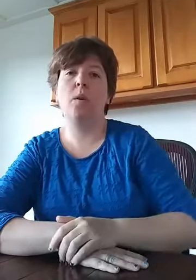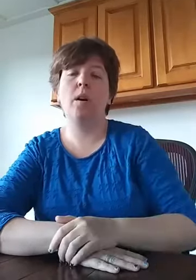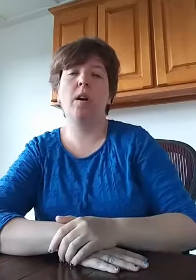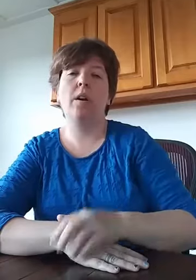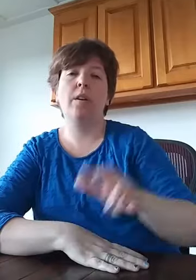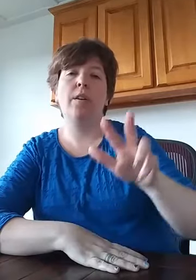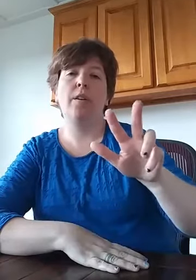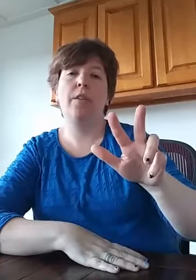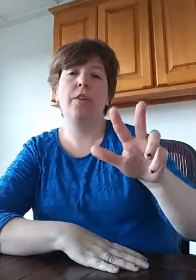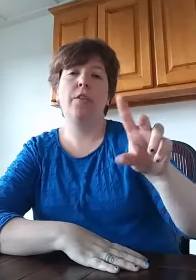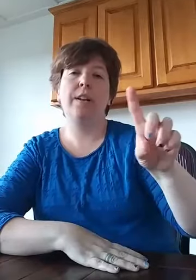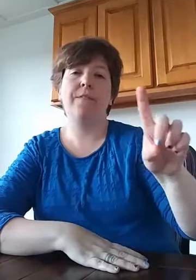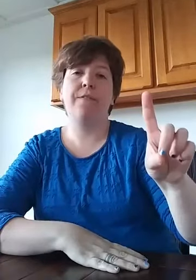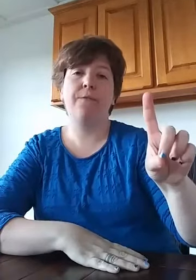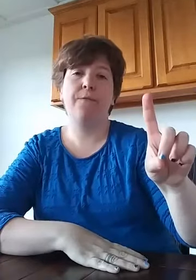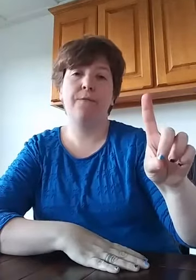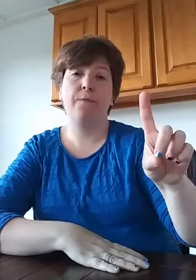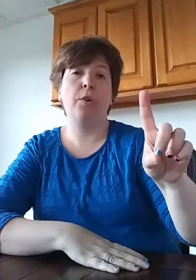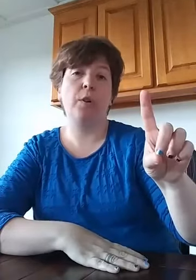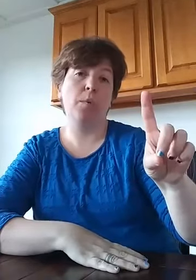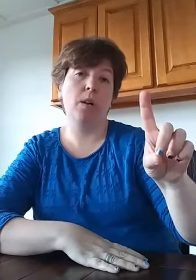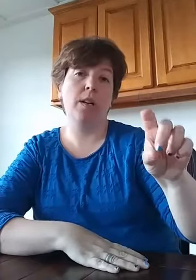or 30, 31,